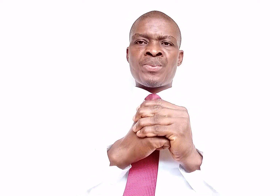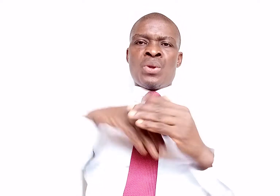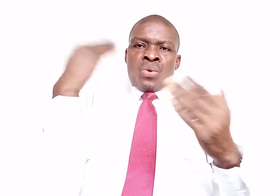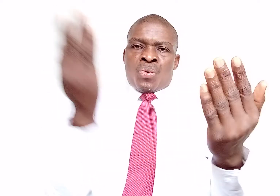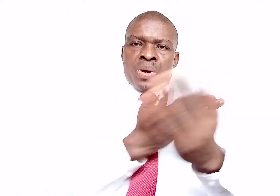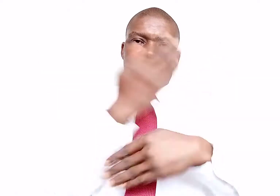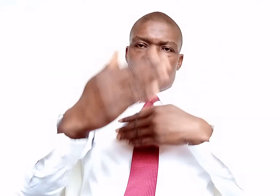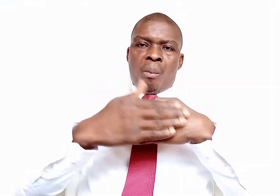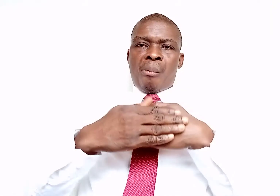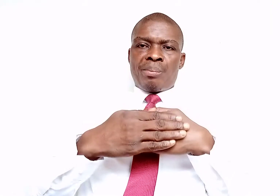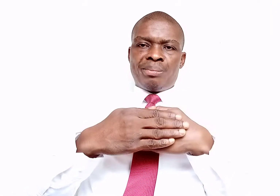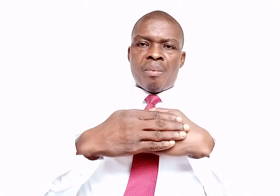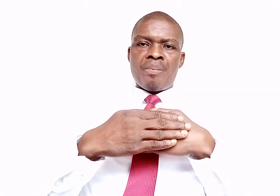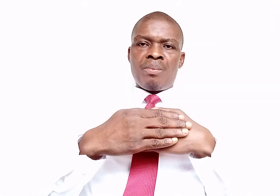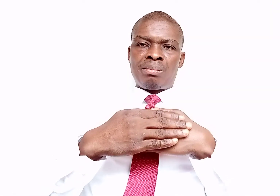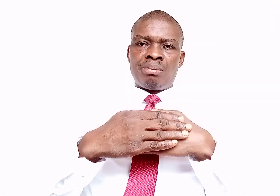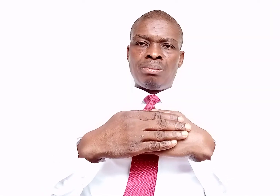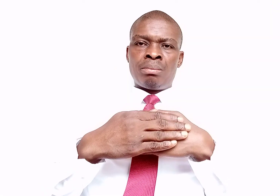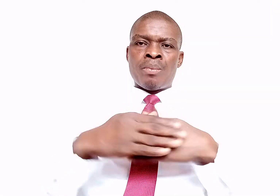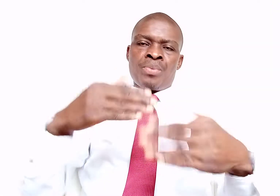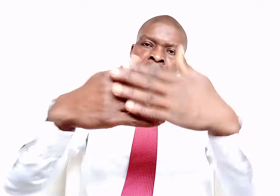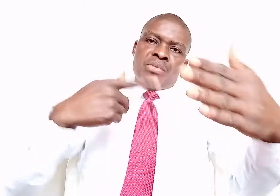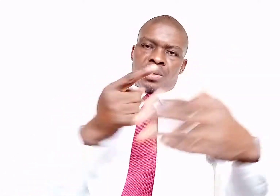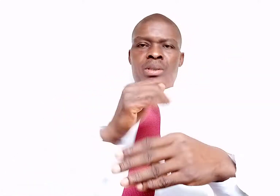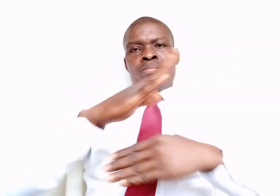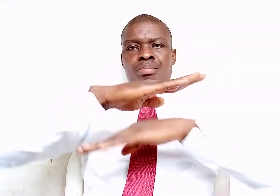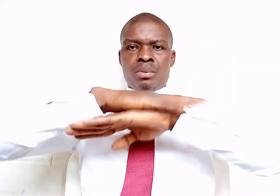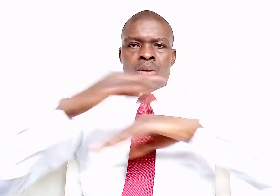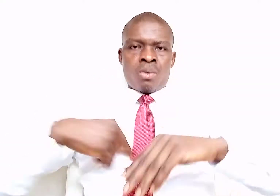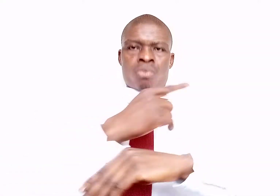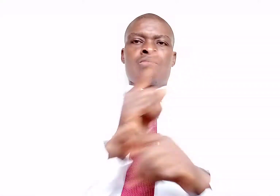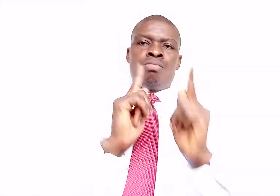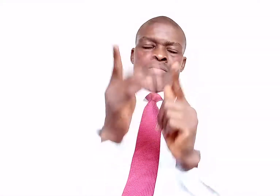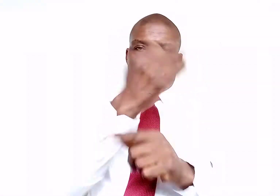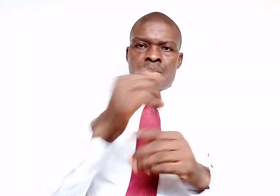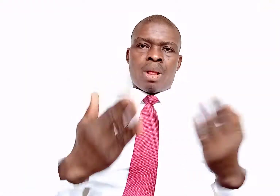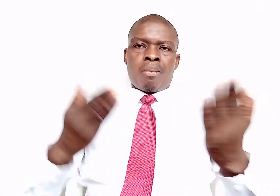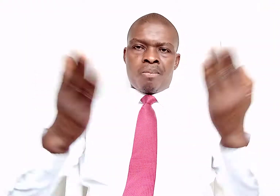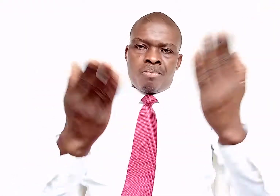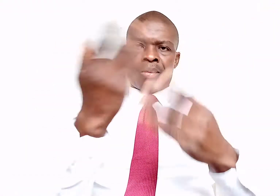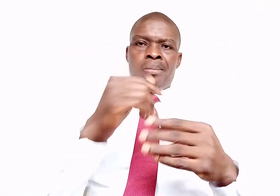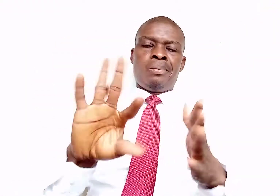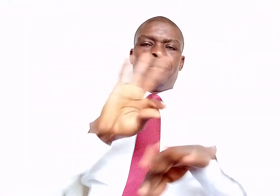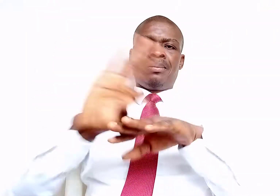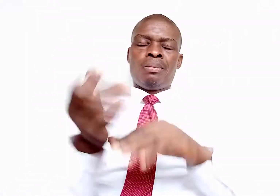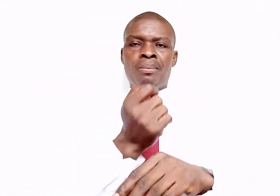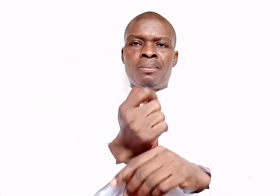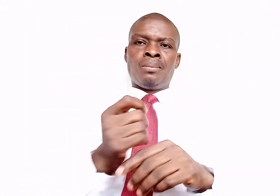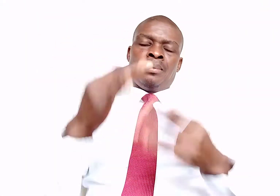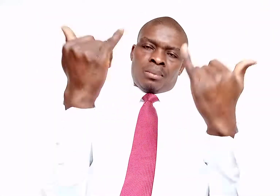Welcome back. Before the break, we talked about the cervix and its function. Now let's